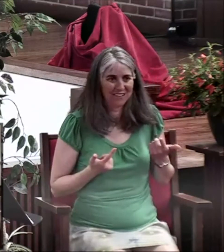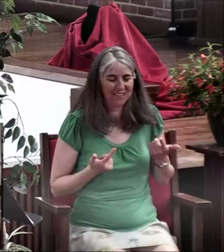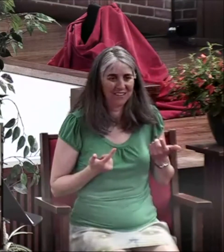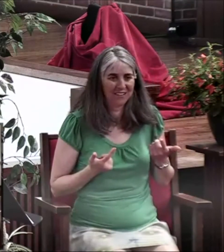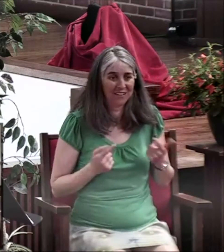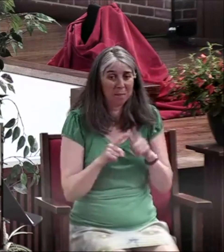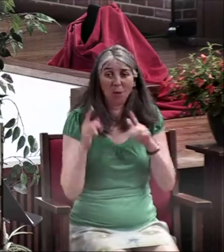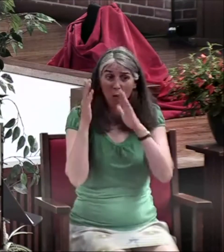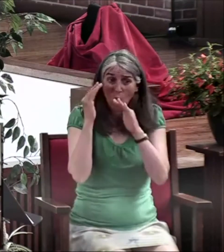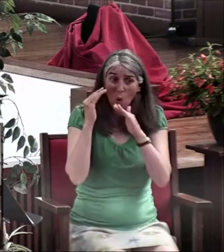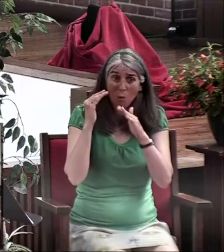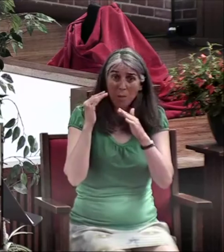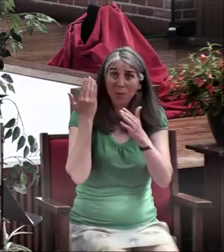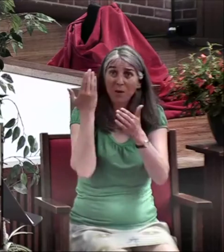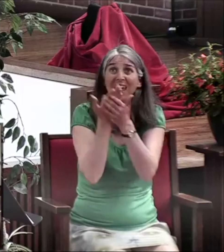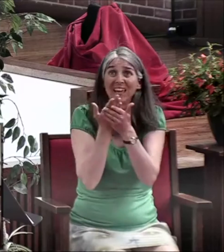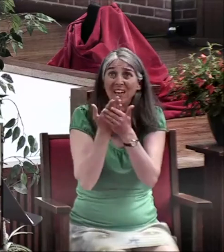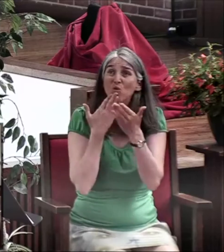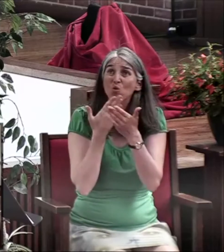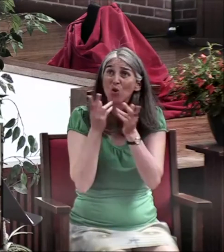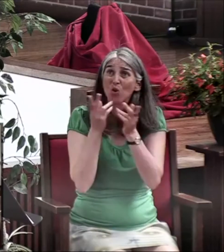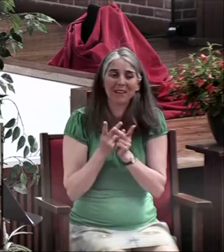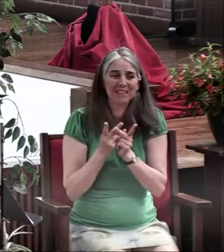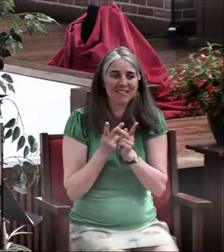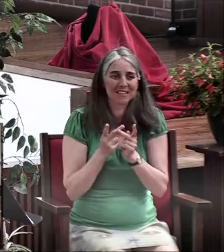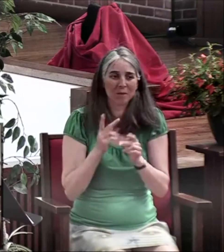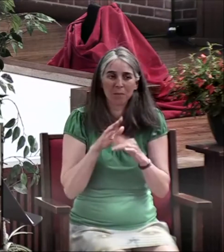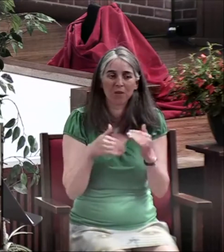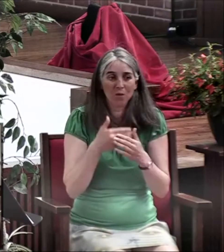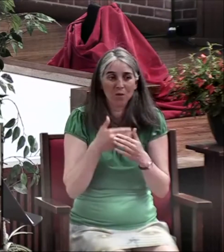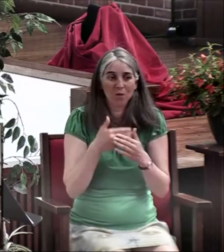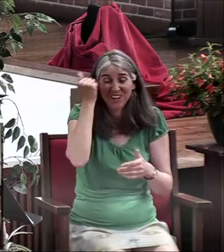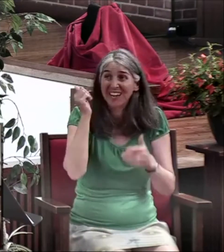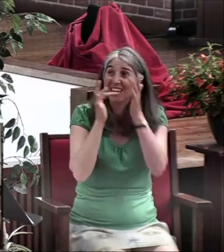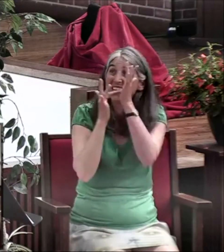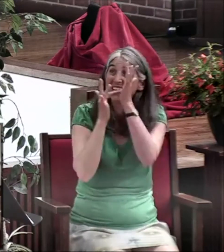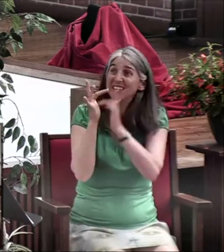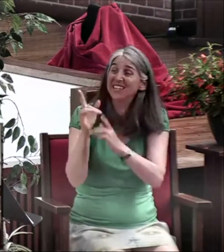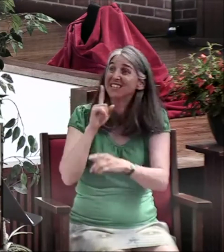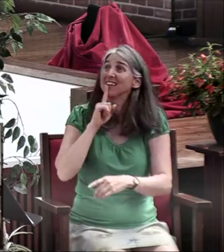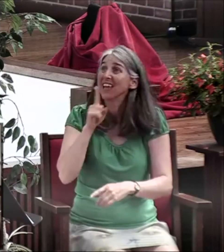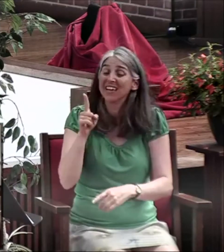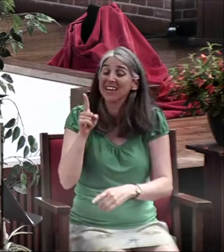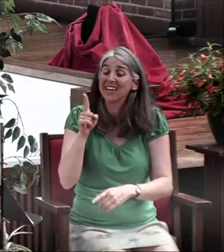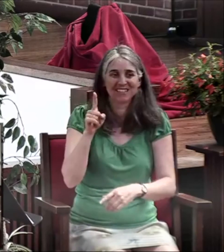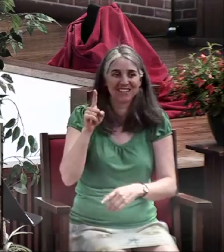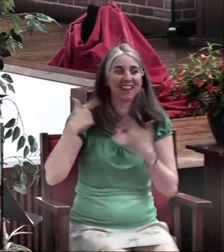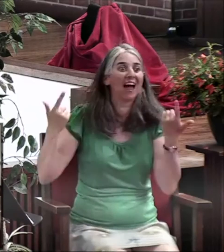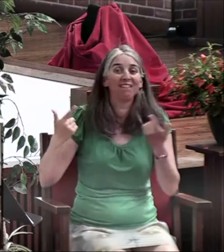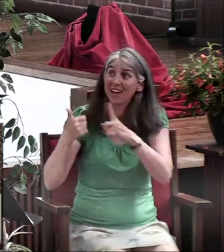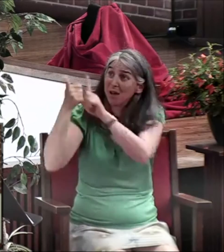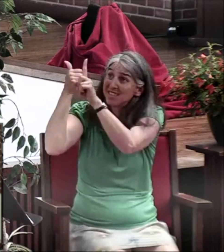And hopefully you end up in a good place. All the while forgetting that Jesus is the Zoe. Jesus